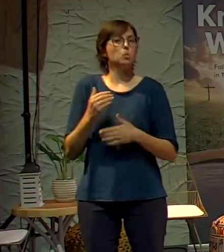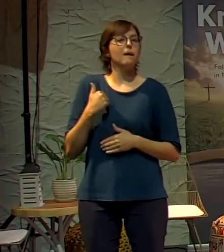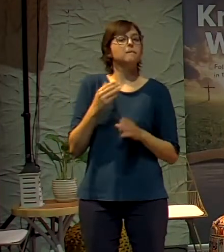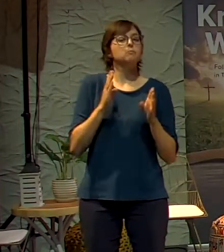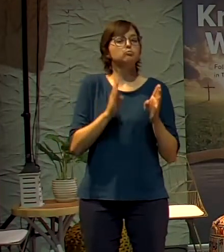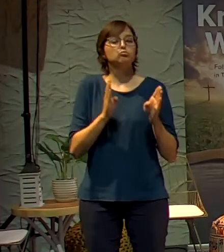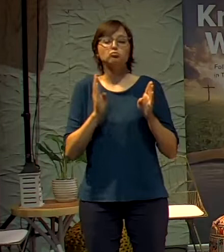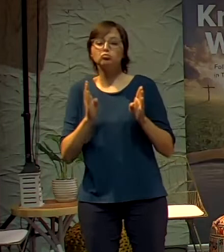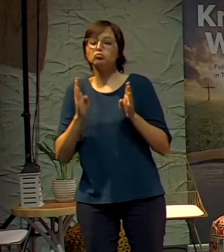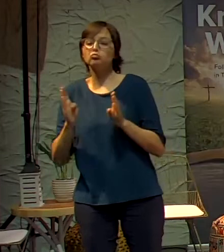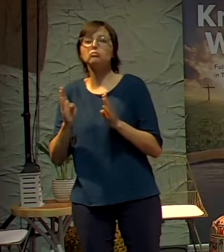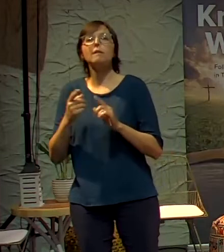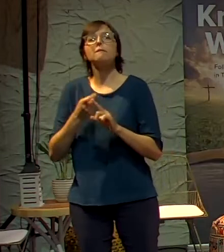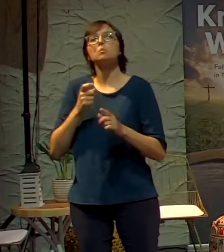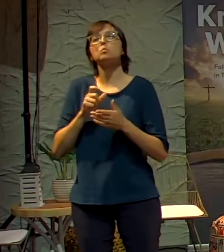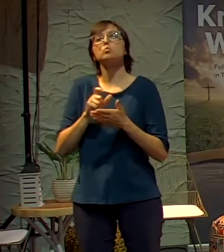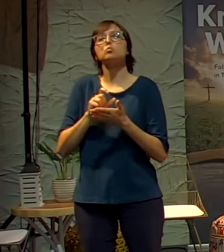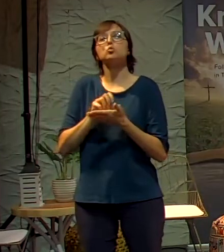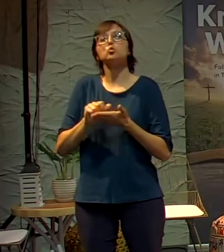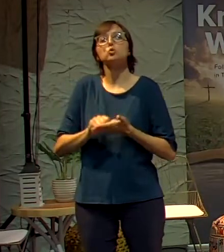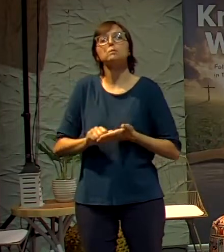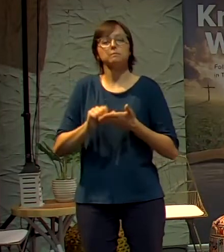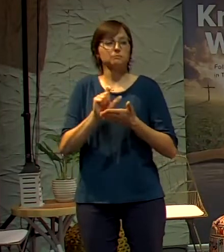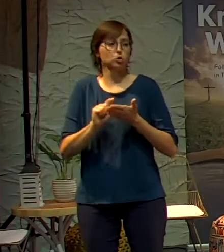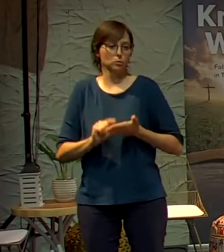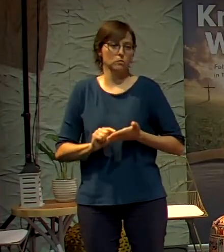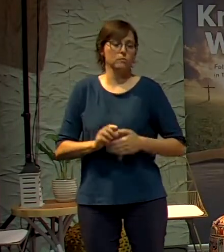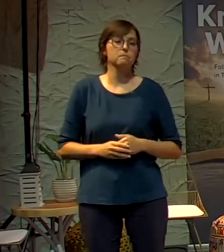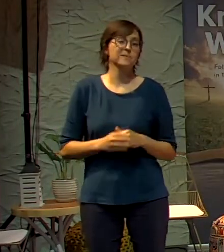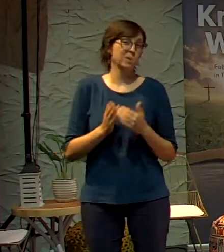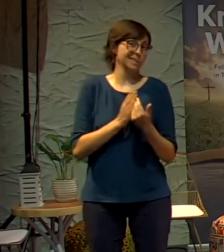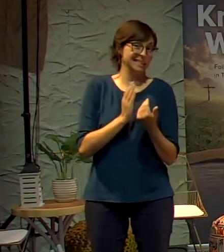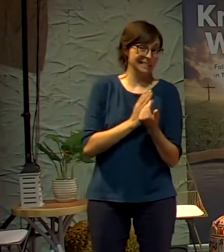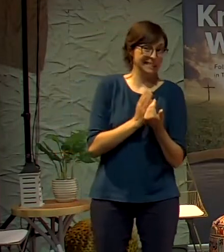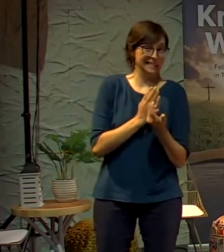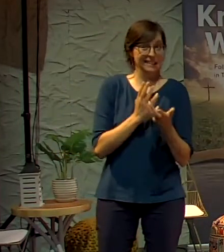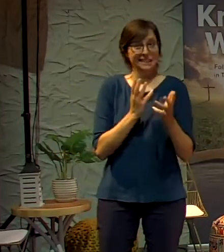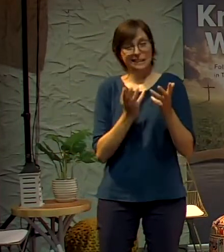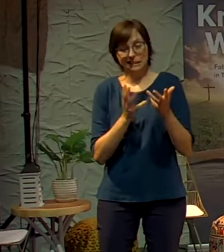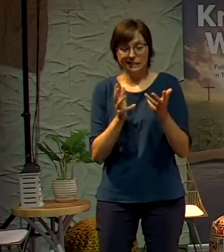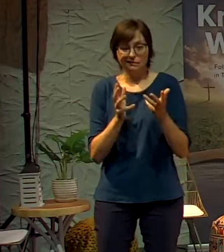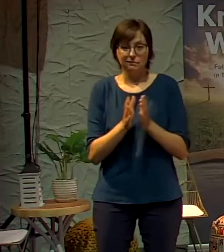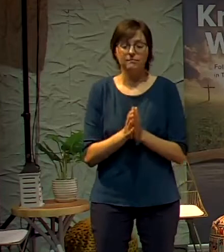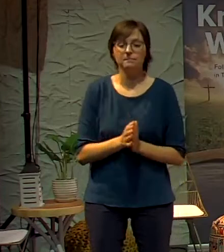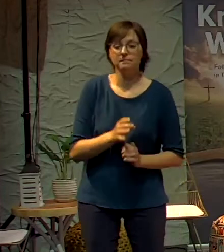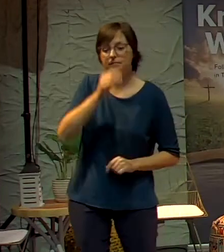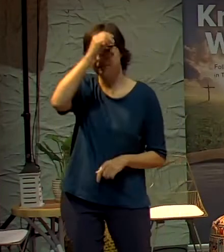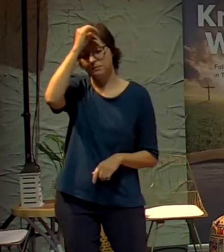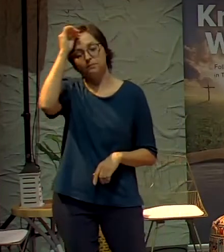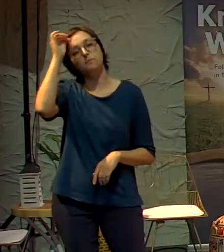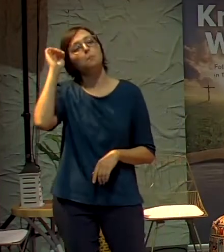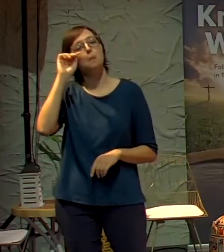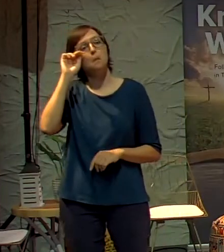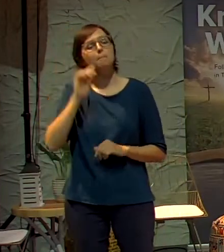right, from Scripture. How do I get this? Because it's easier said than done, right? How do I get this simple trust?